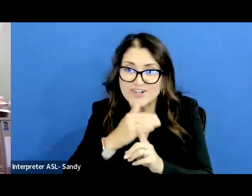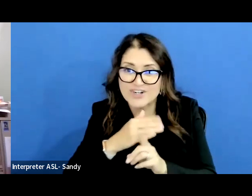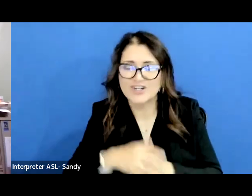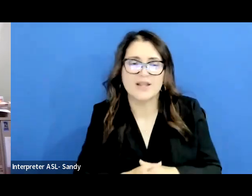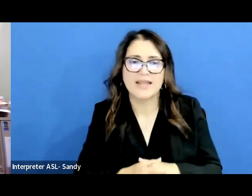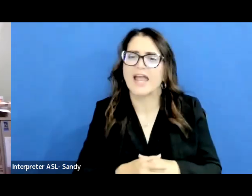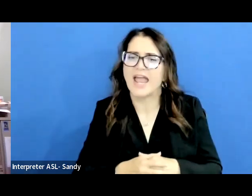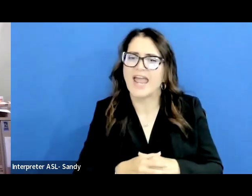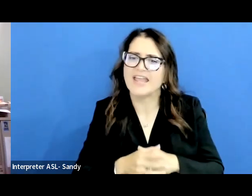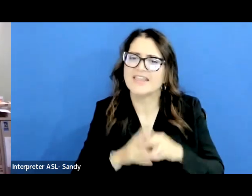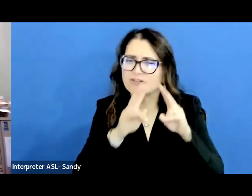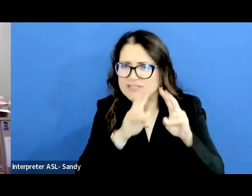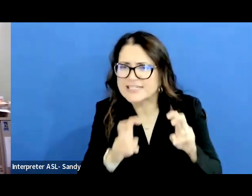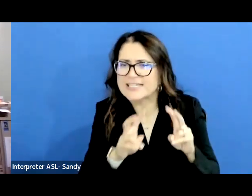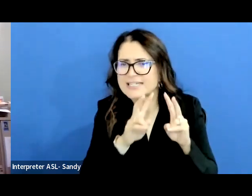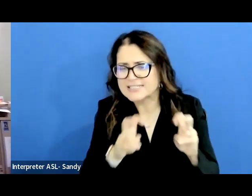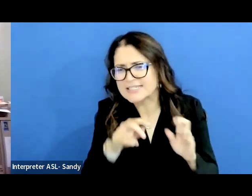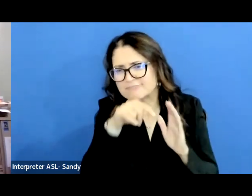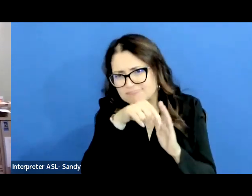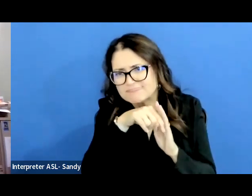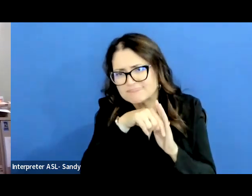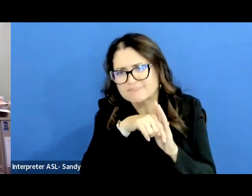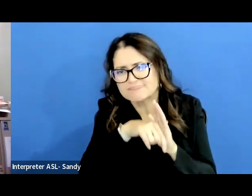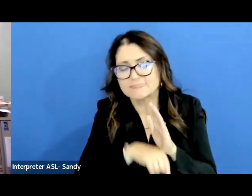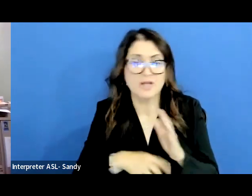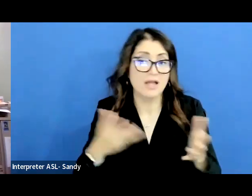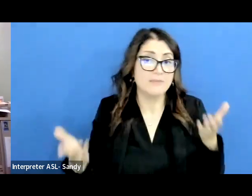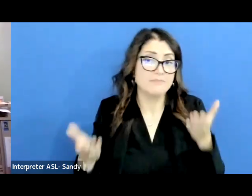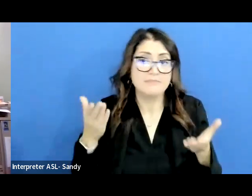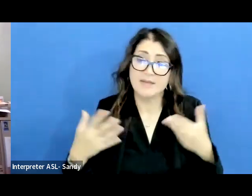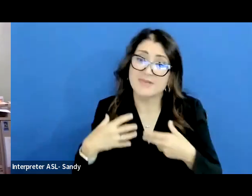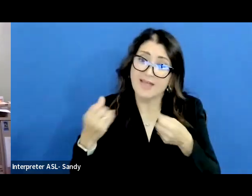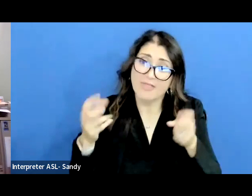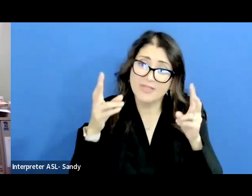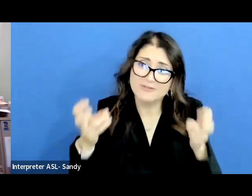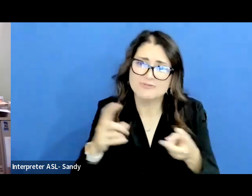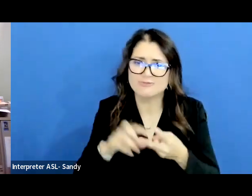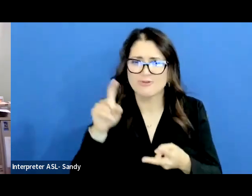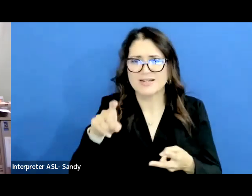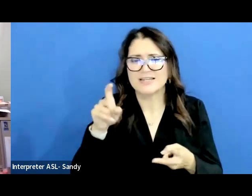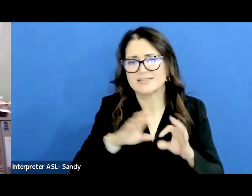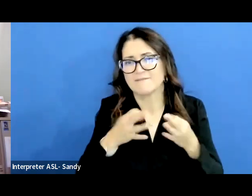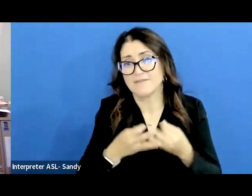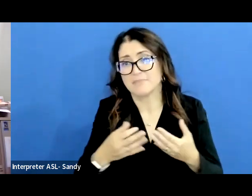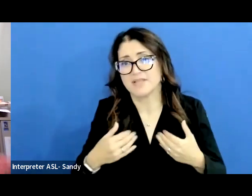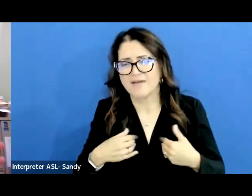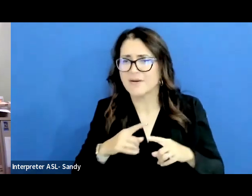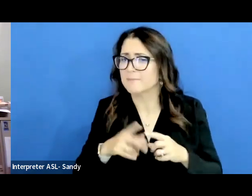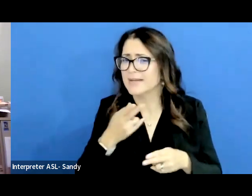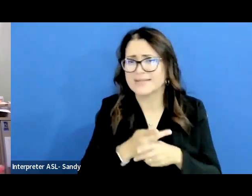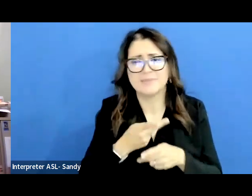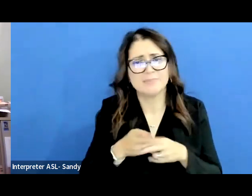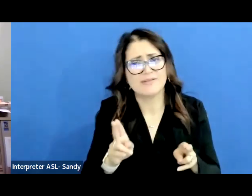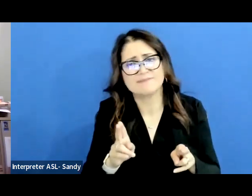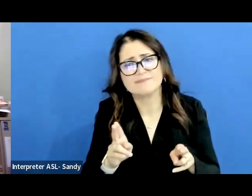keep digging deeper what some health issues or some needs in the family are. But you keep it brief. I do a